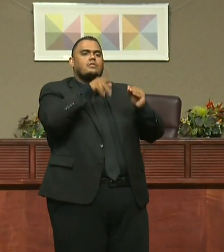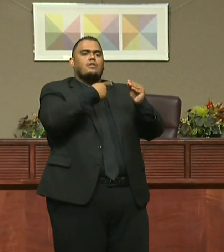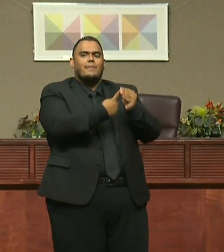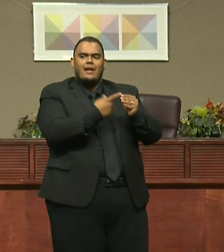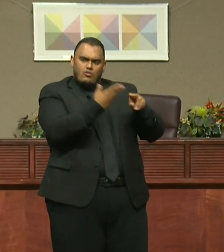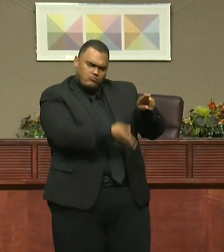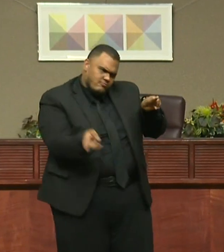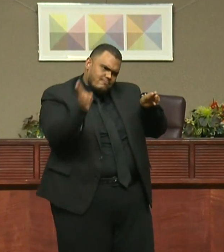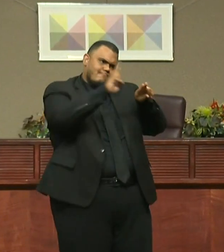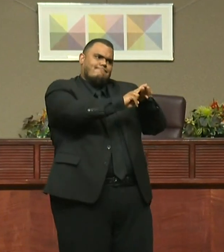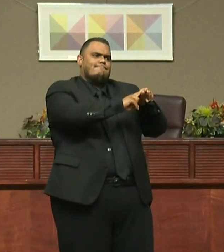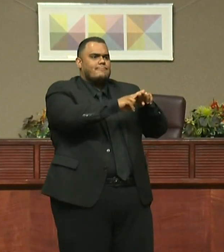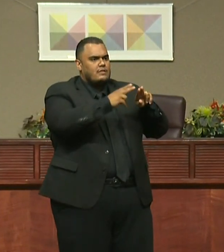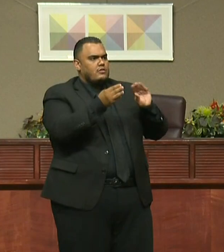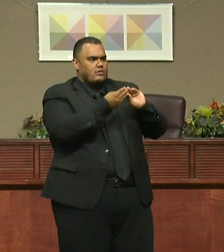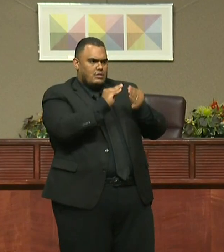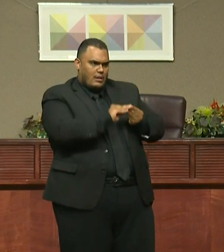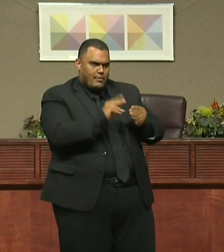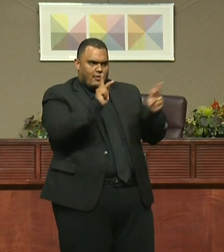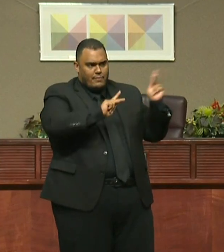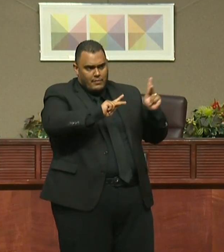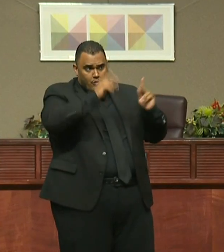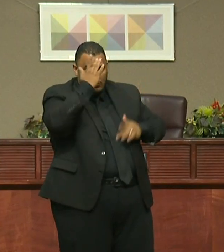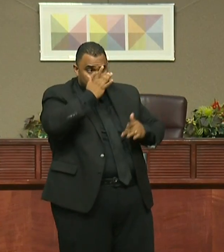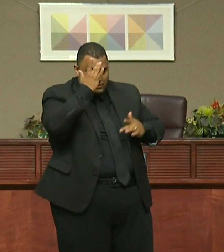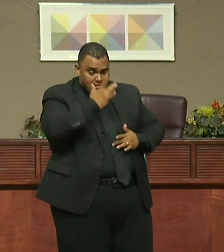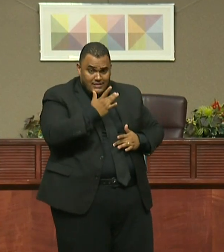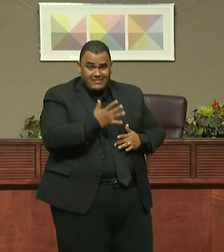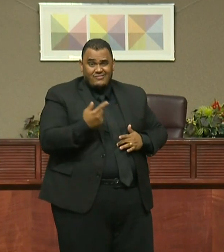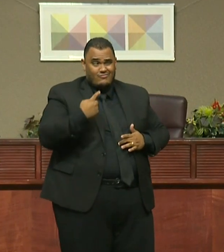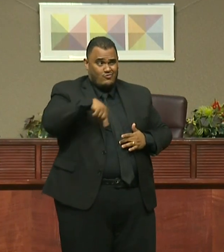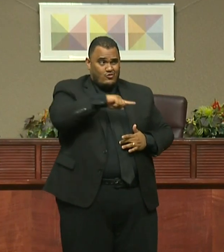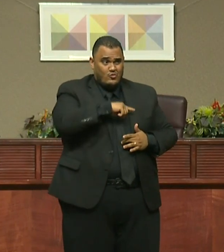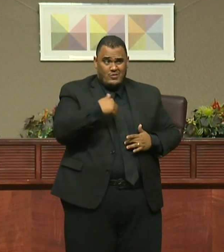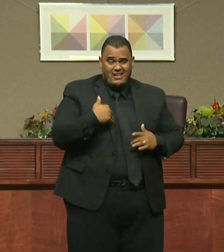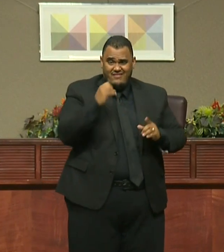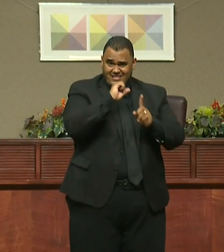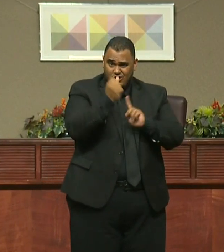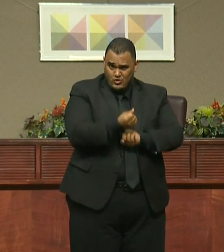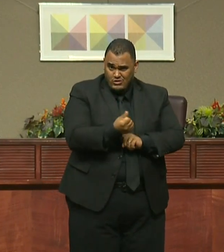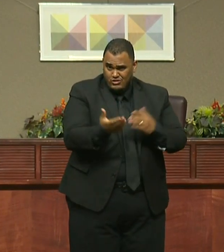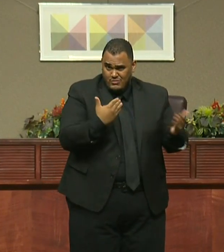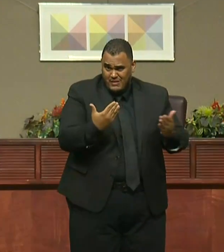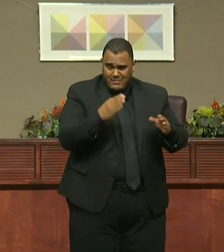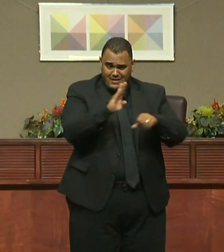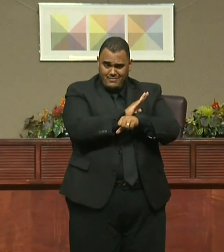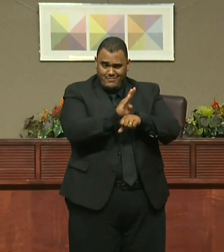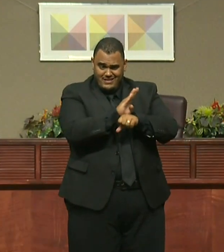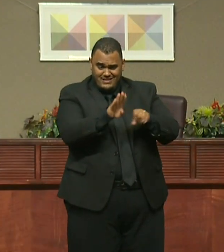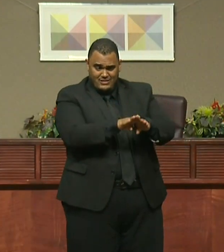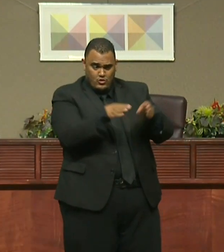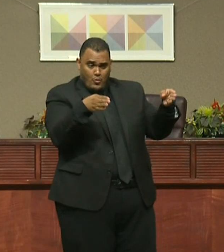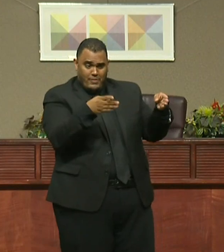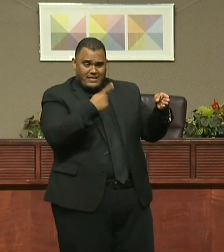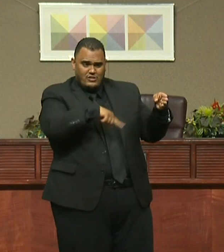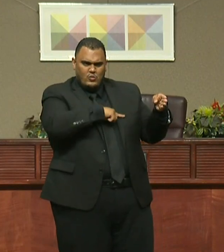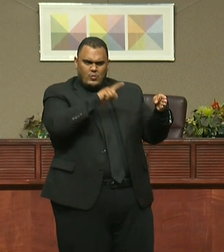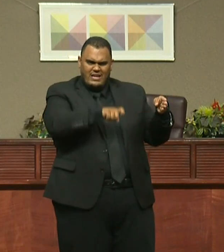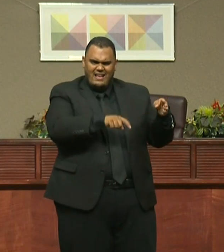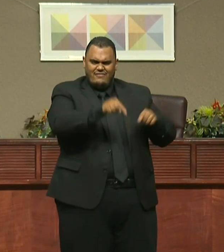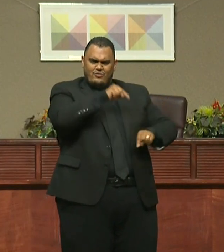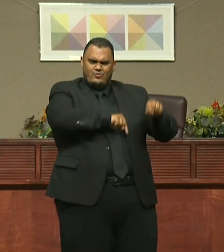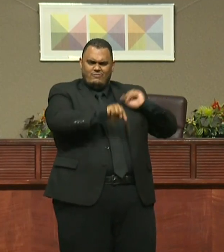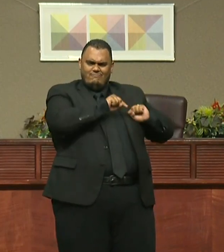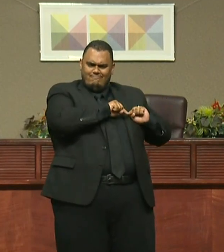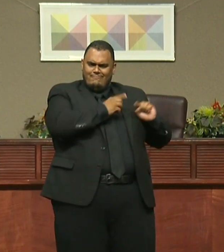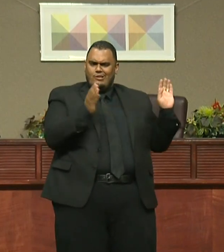there planning for a scenario where we may have to scale back businesses' openings? What might that look like? We're not there